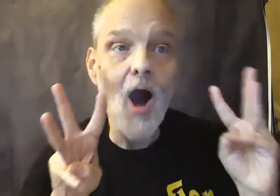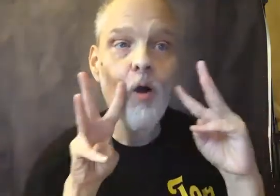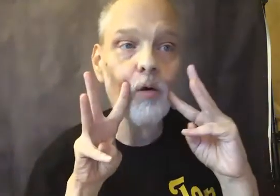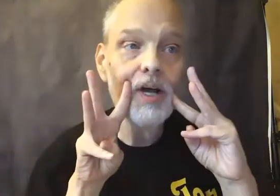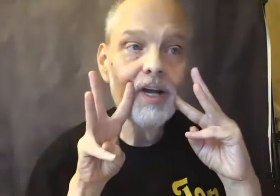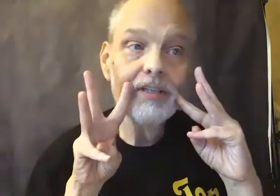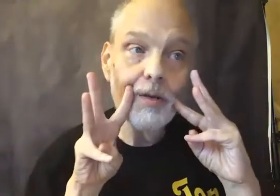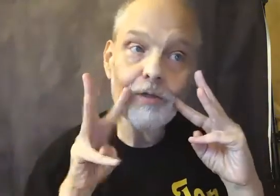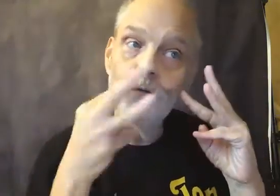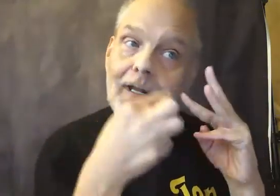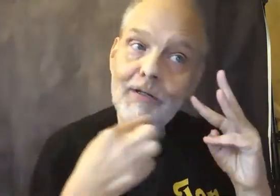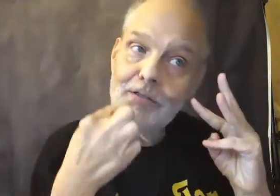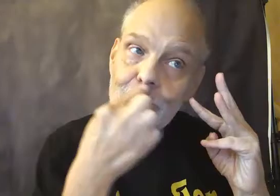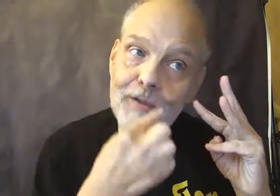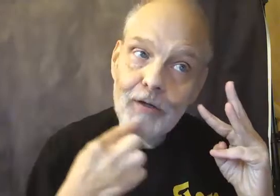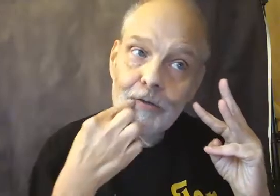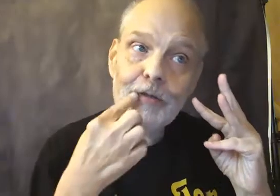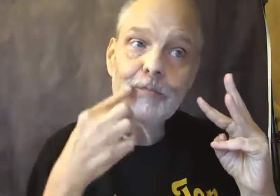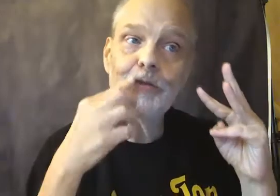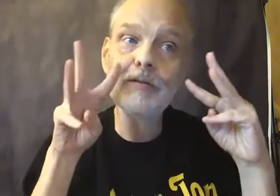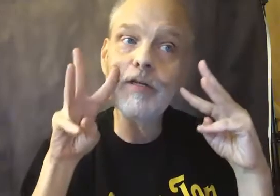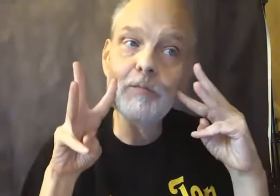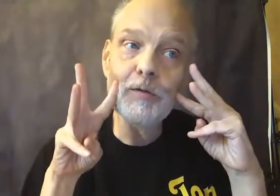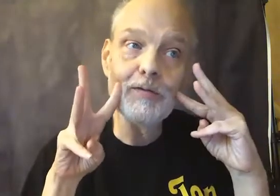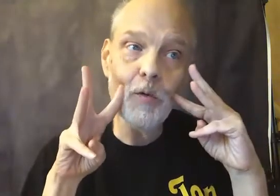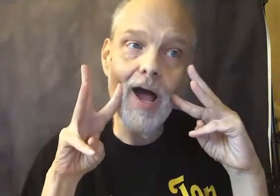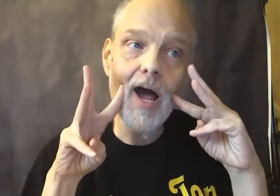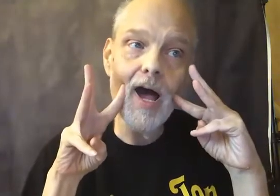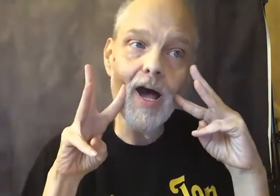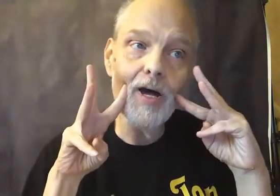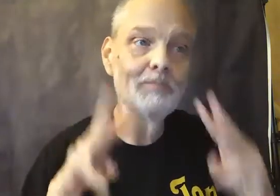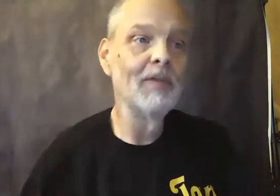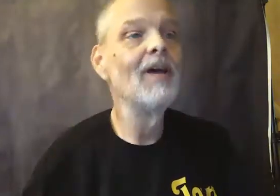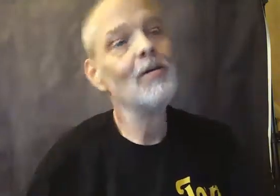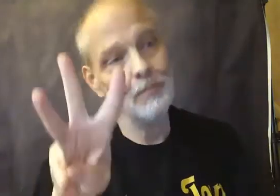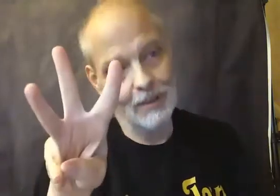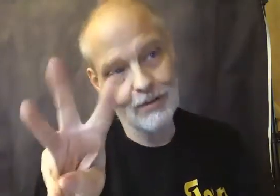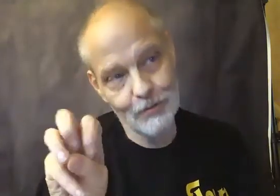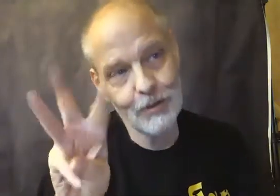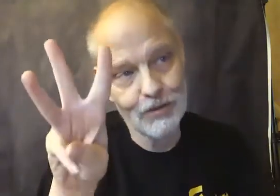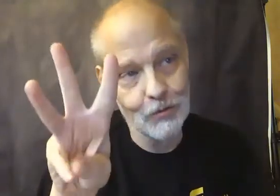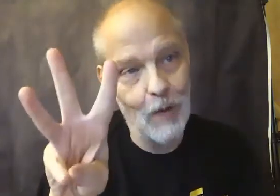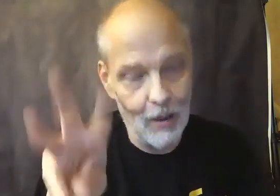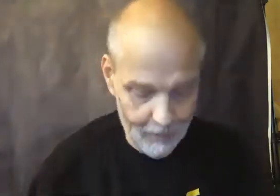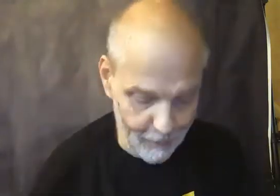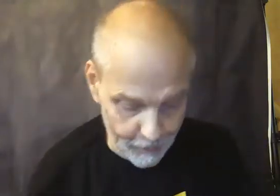Wow. W, and there's your O in the middle. W. Wow. But also you can just do wow if you're an